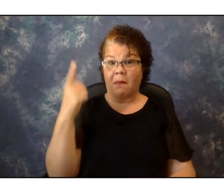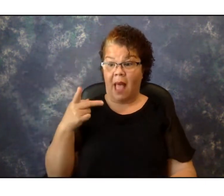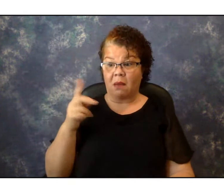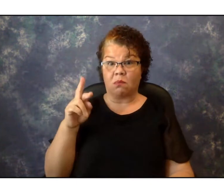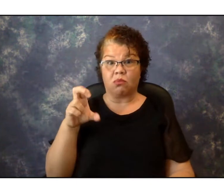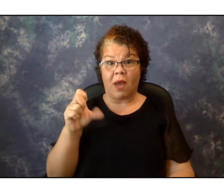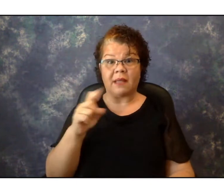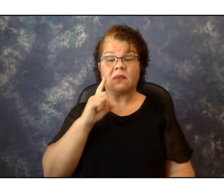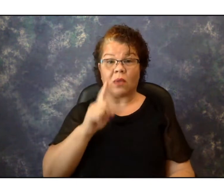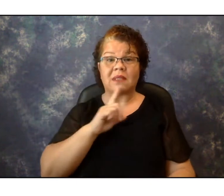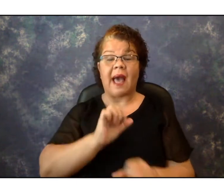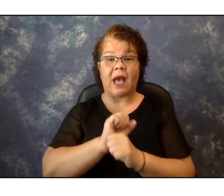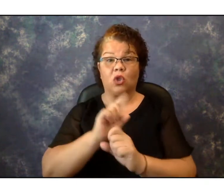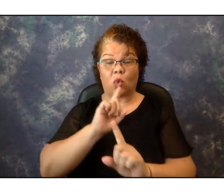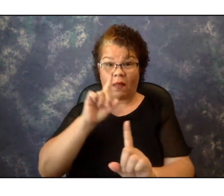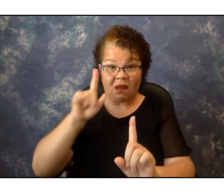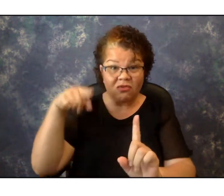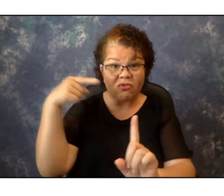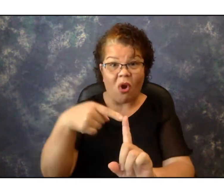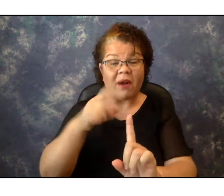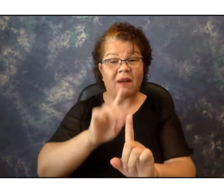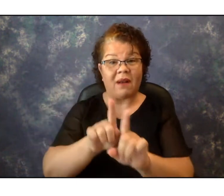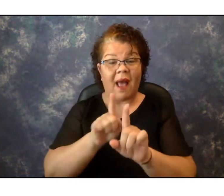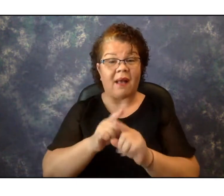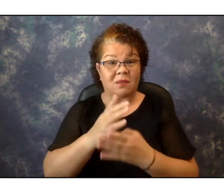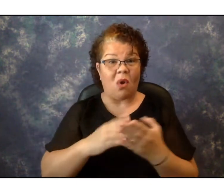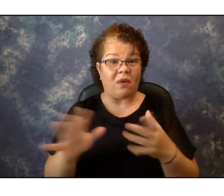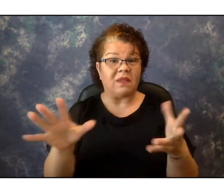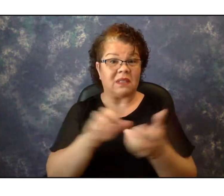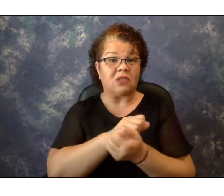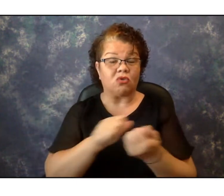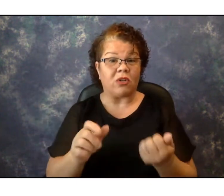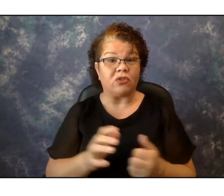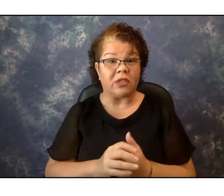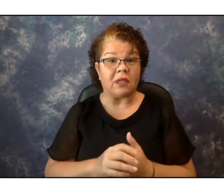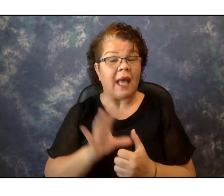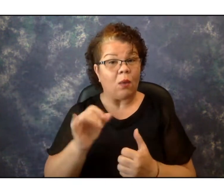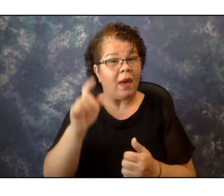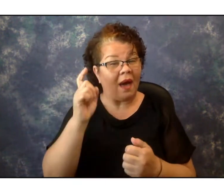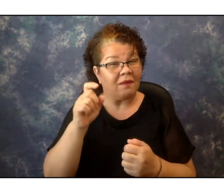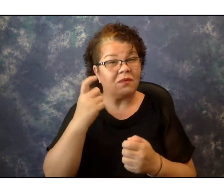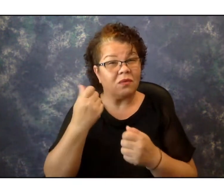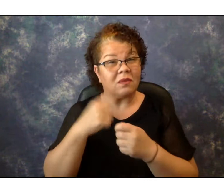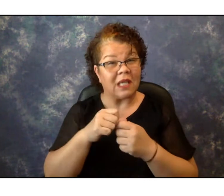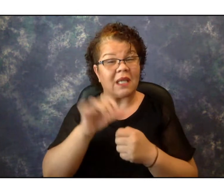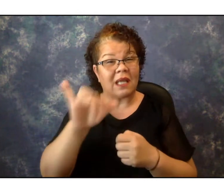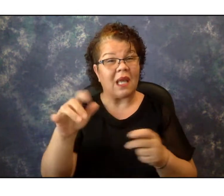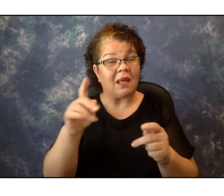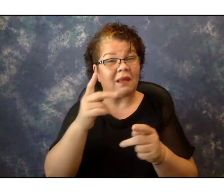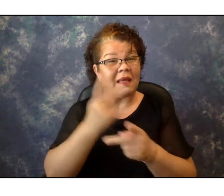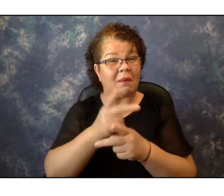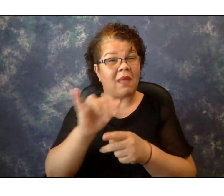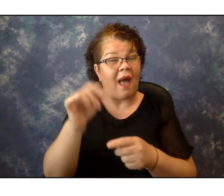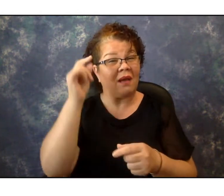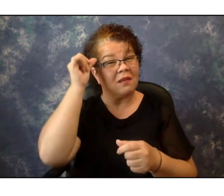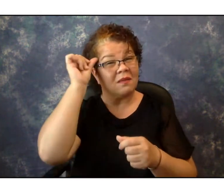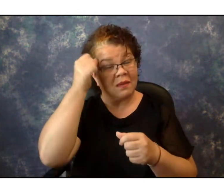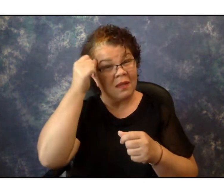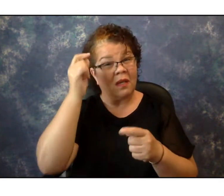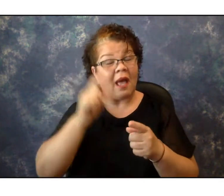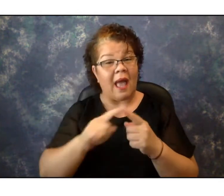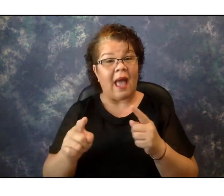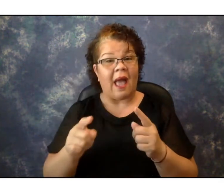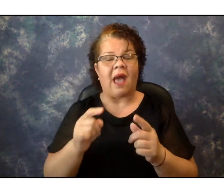of that destruction. And so I think it's important to keep that in mind and tell that whole story. I'm going beyond your question, but